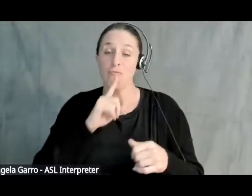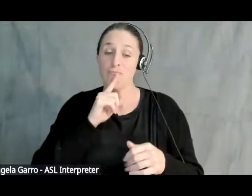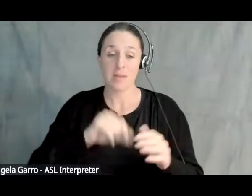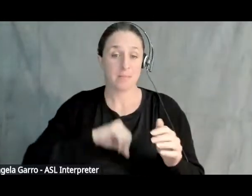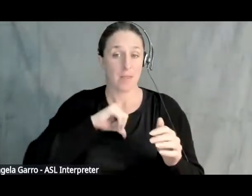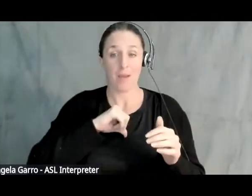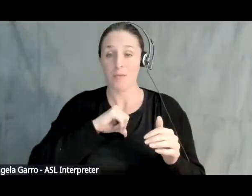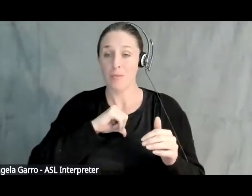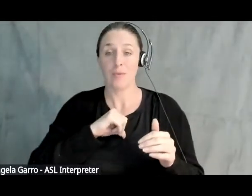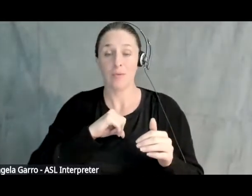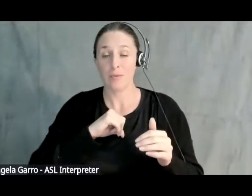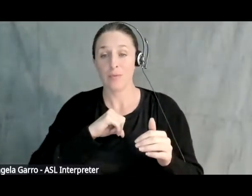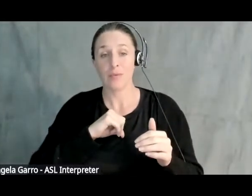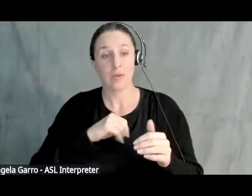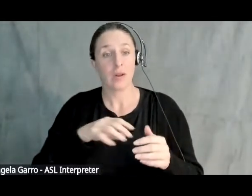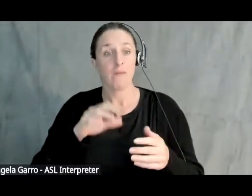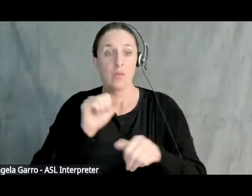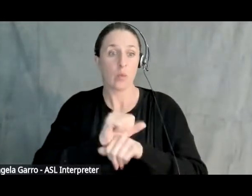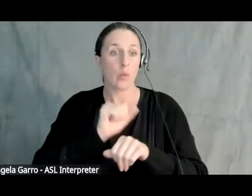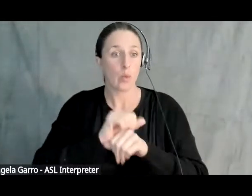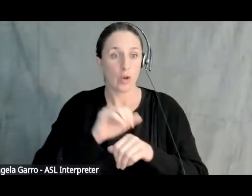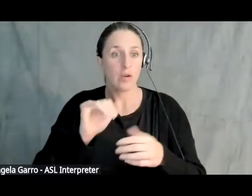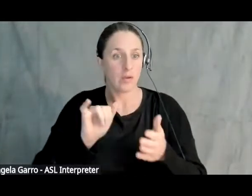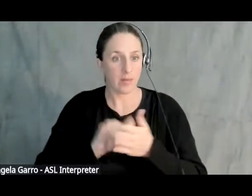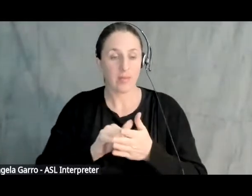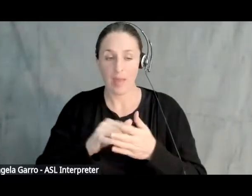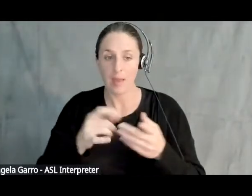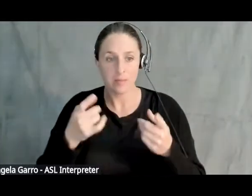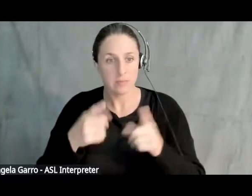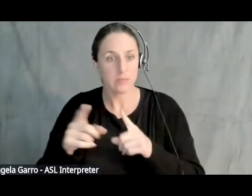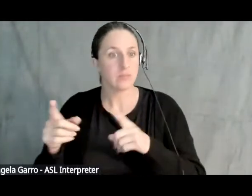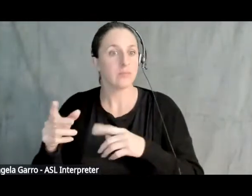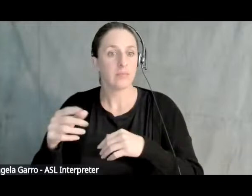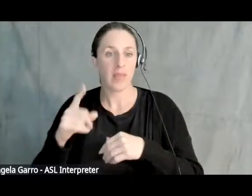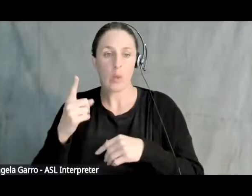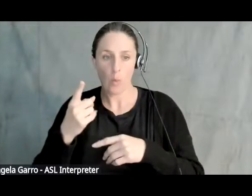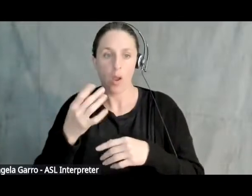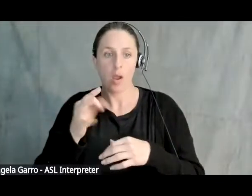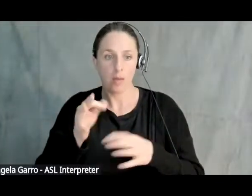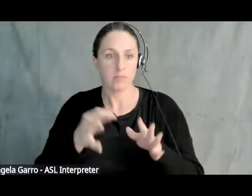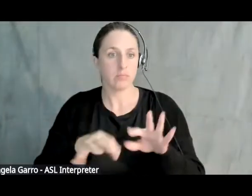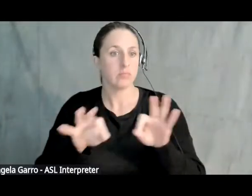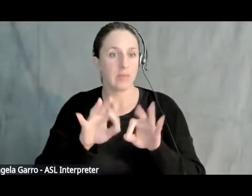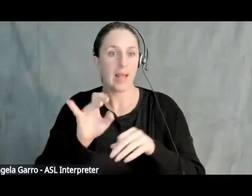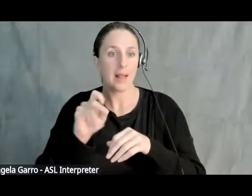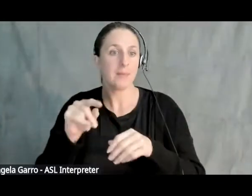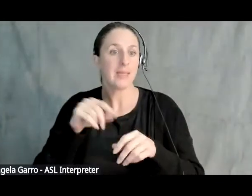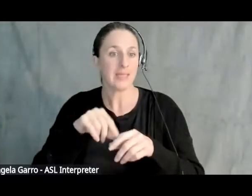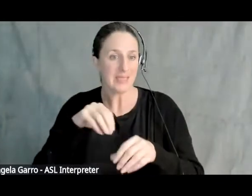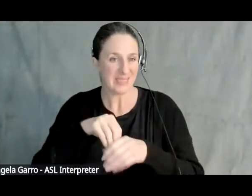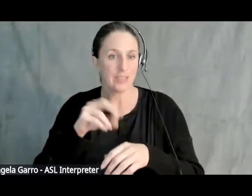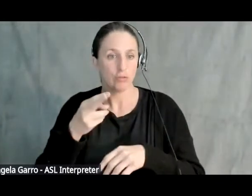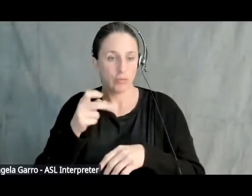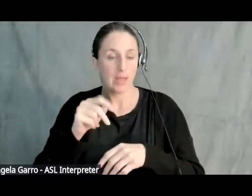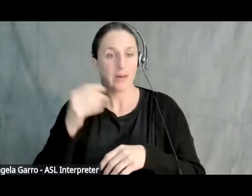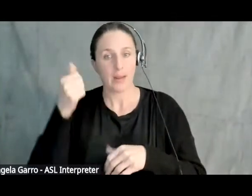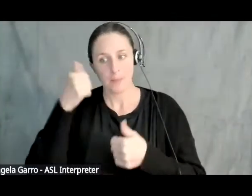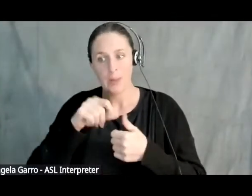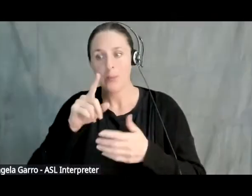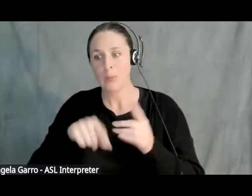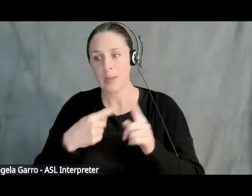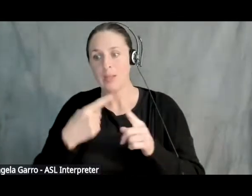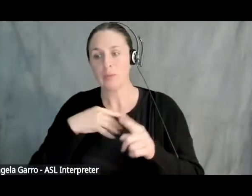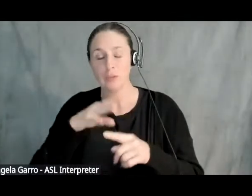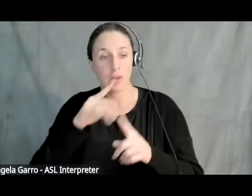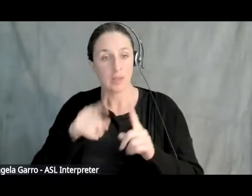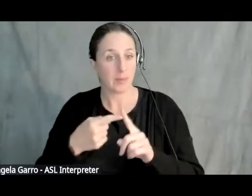that encompasses. And that was really one of the key elements in the grant. And I remember when we talked about it, God, whenever we first talked